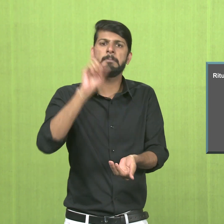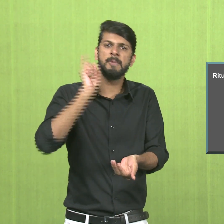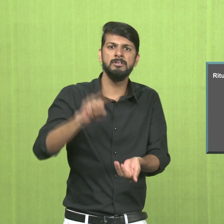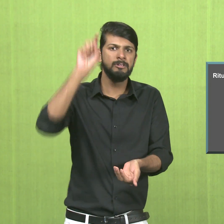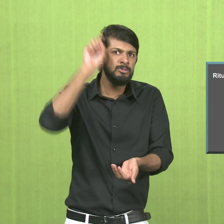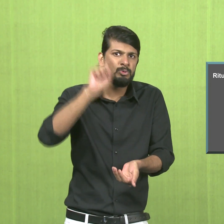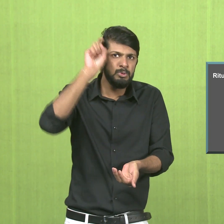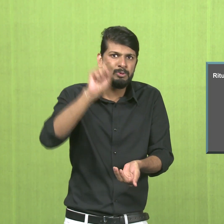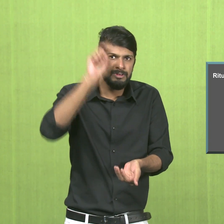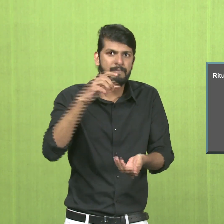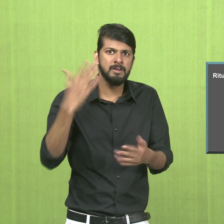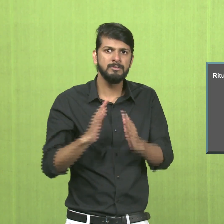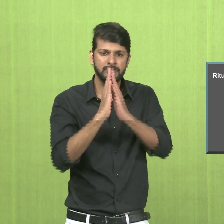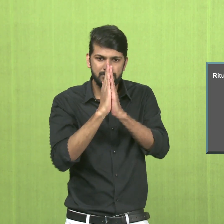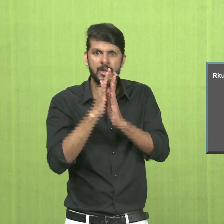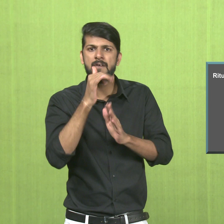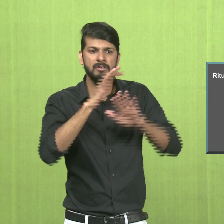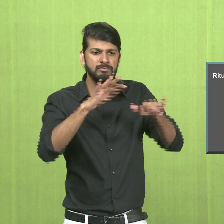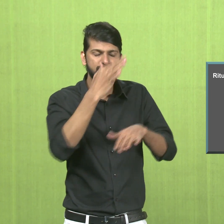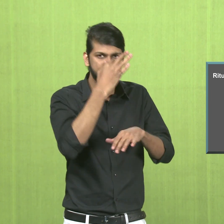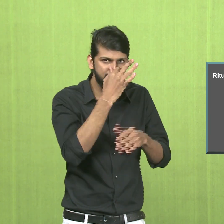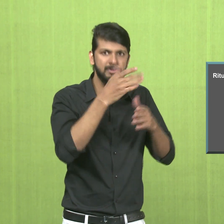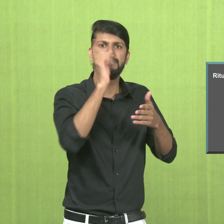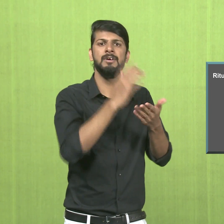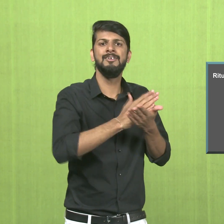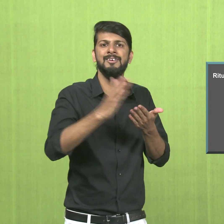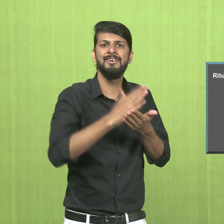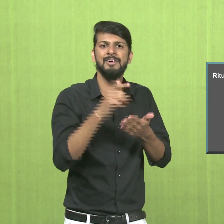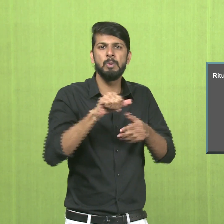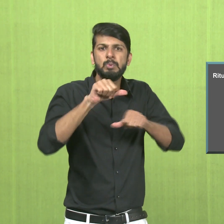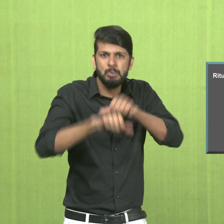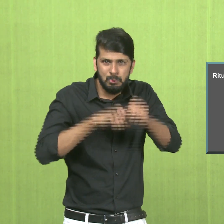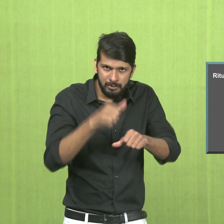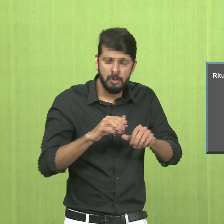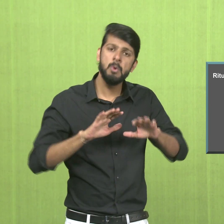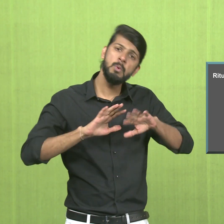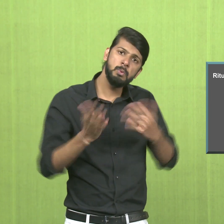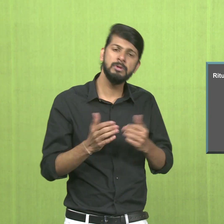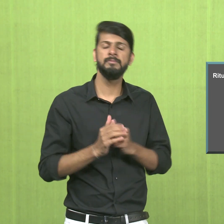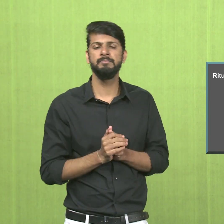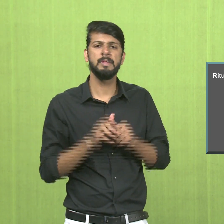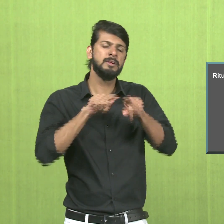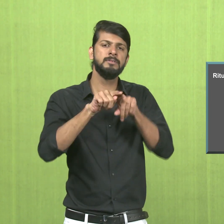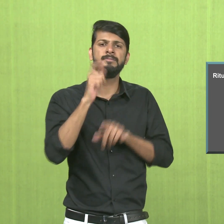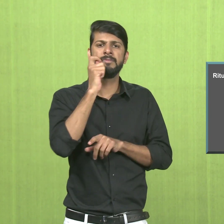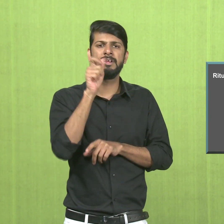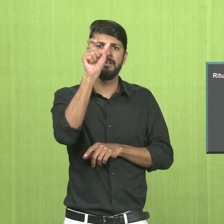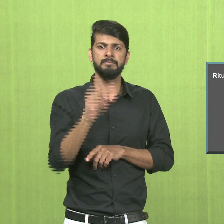baby, also there is a custom of mundan where you shave off the hair of the baby.